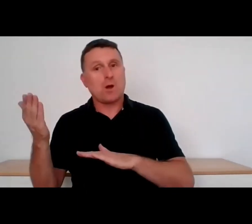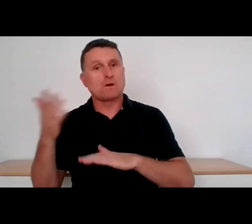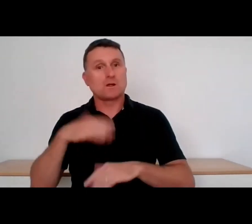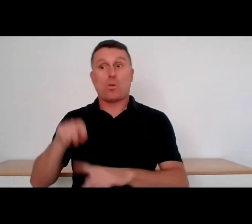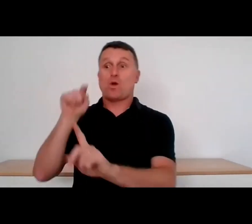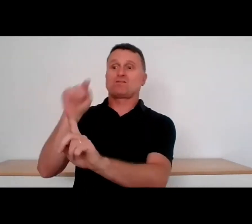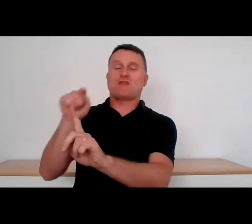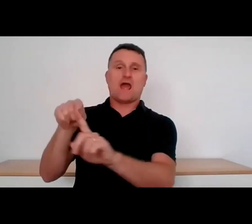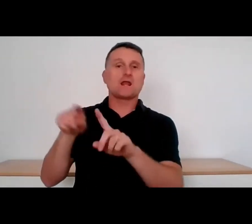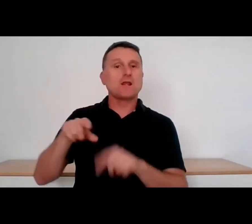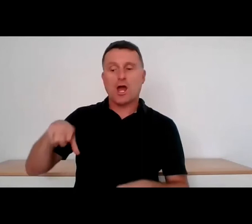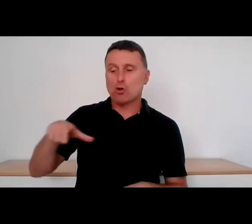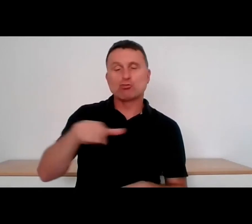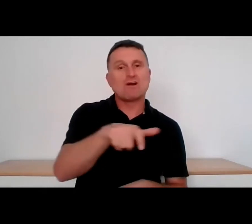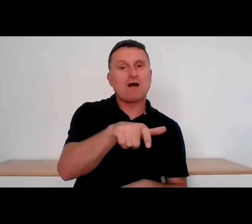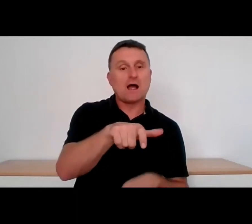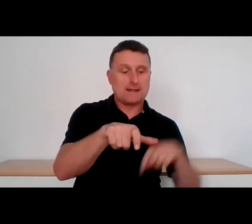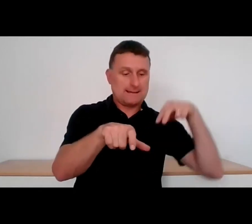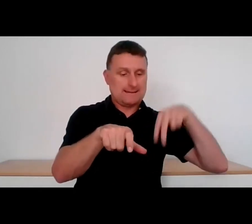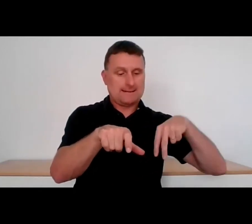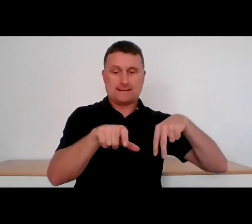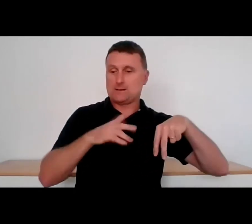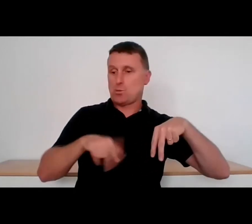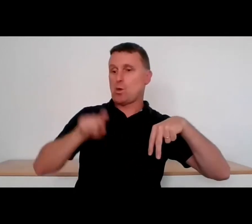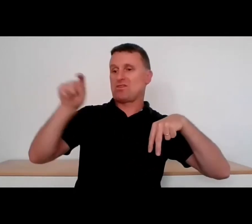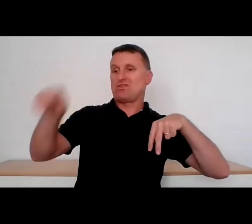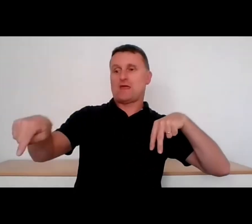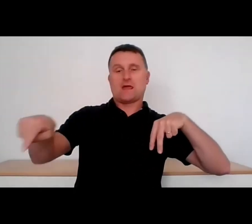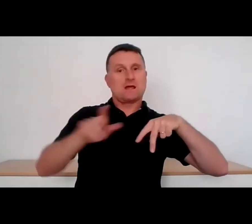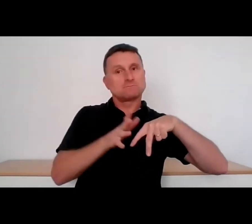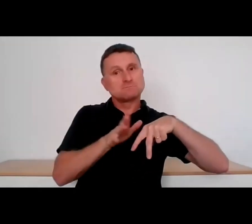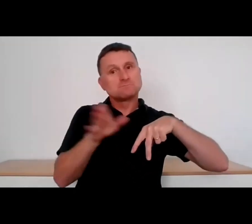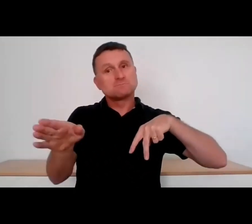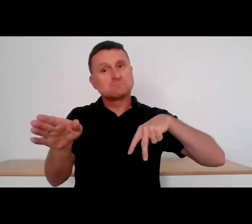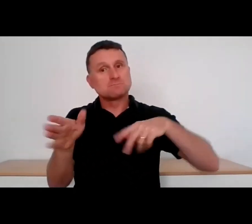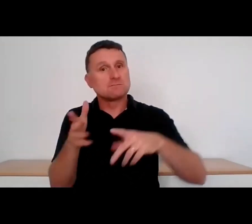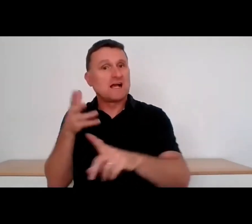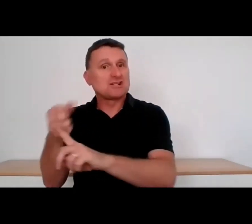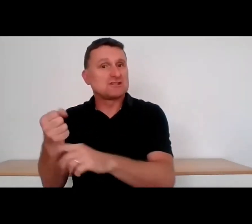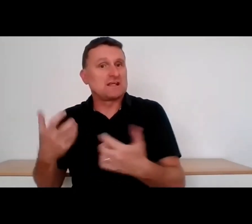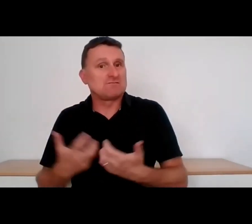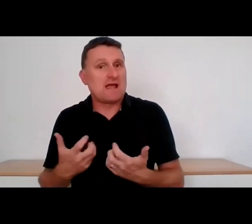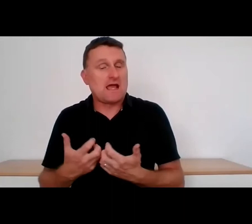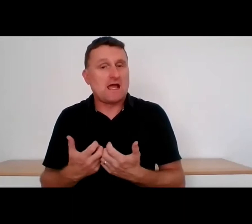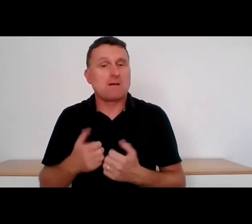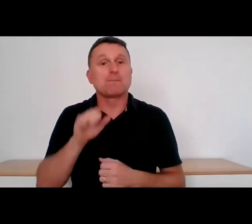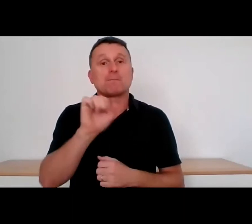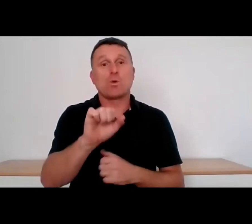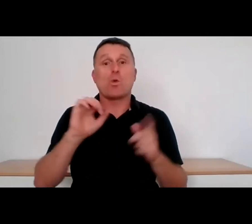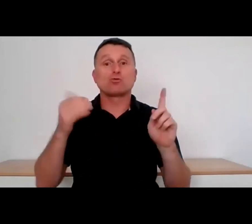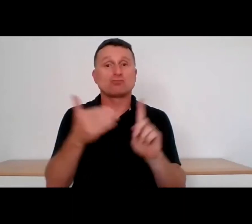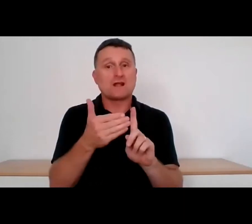the goals, objectives, and outcomes, which are probably contained in your strategic and business